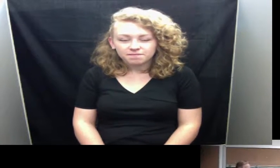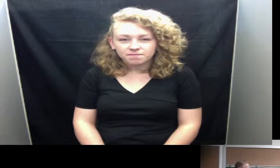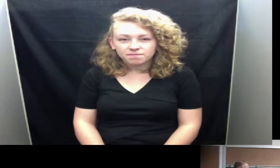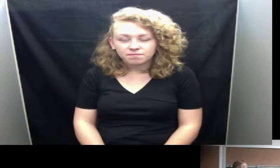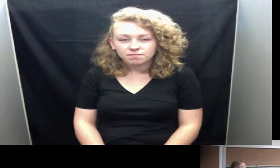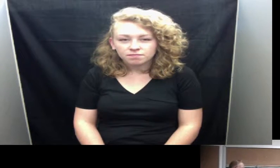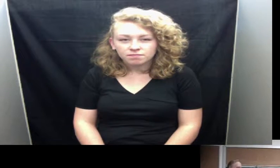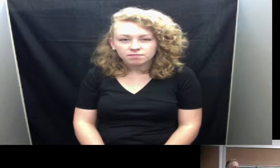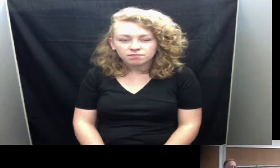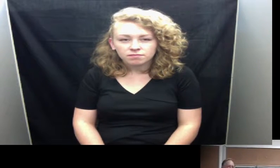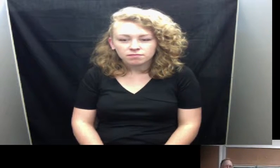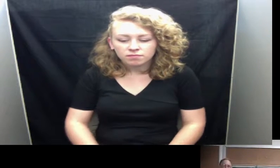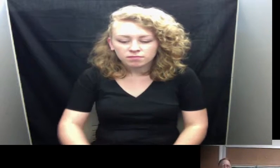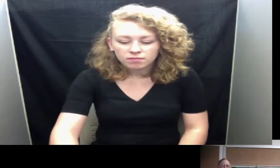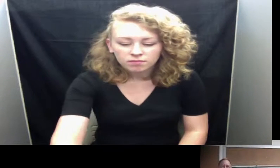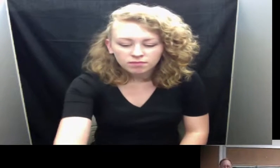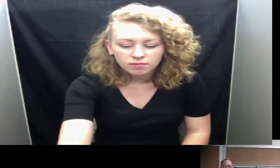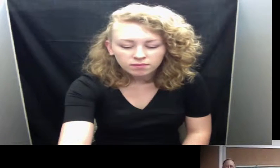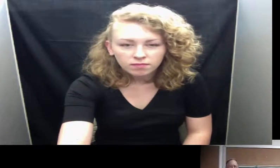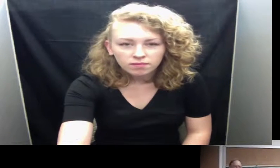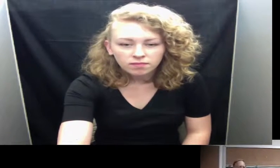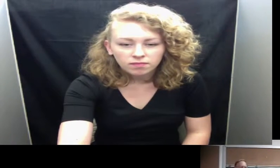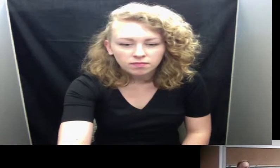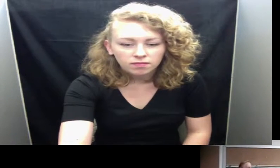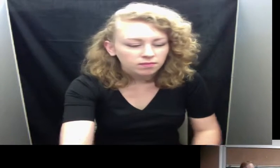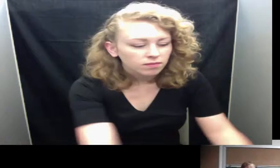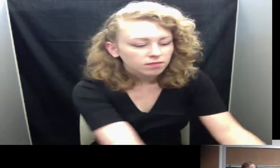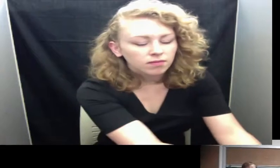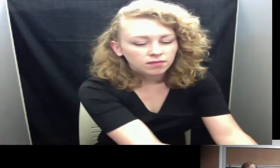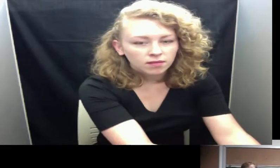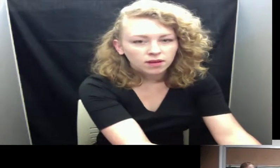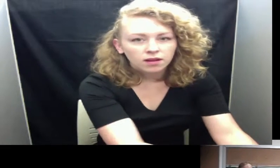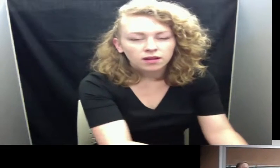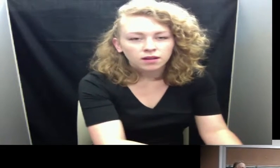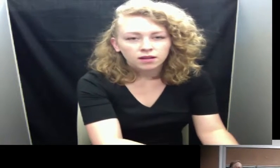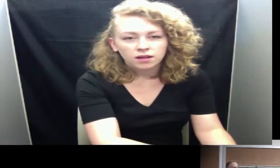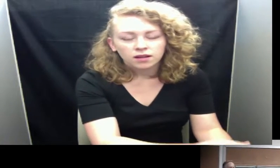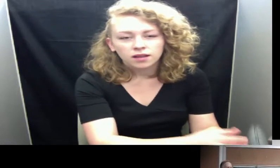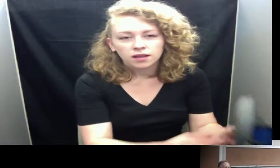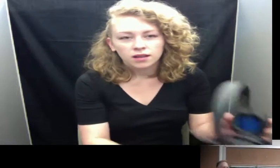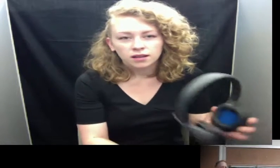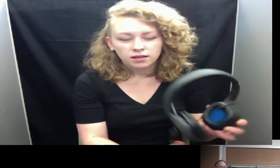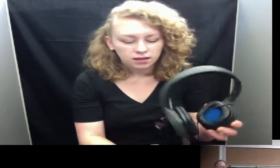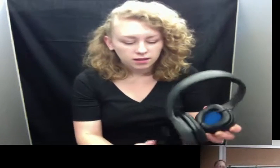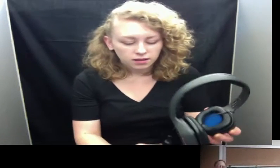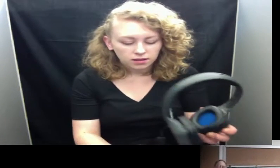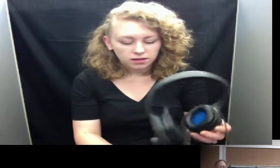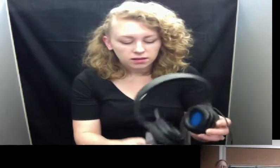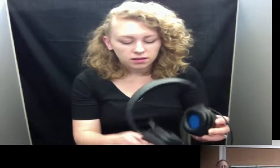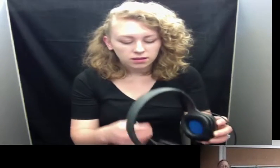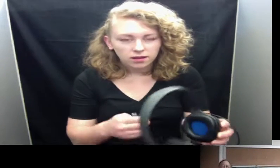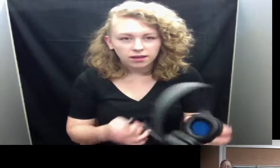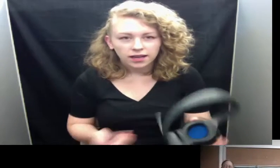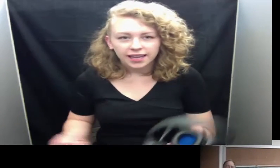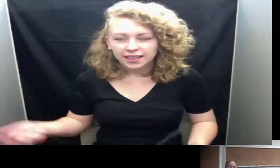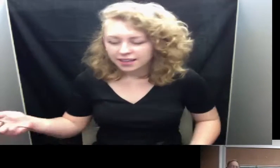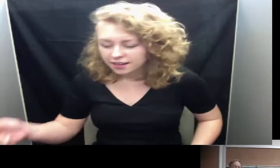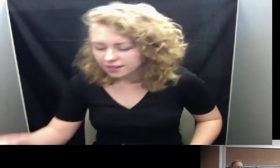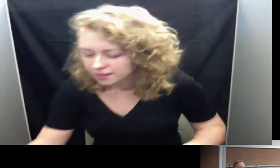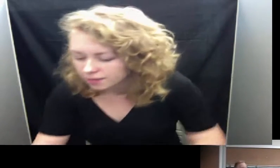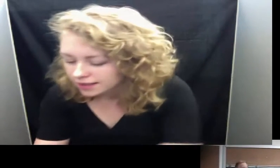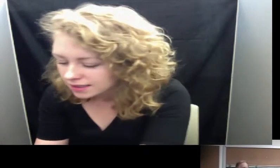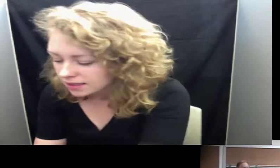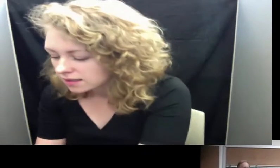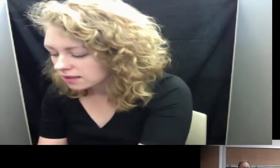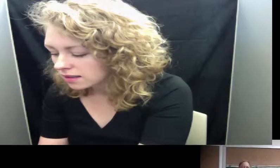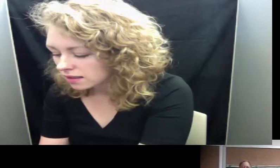All right, our next lesson is going to be with the number line, and hopefully when we're done, I should be able to give you a number, and you